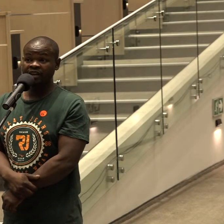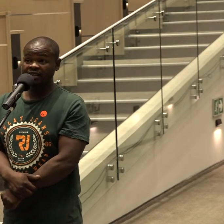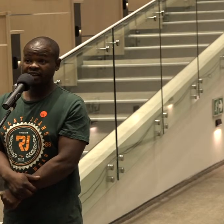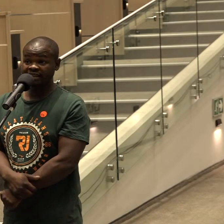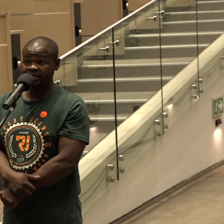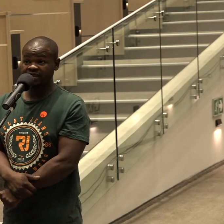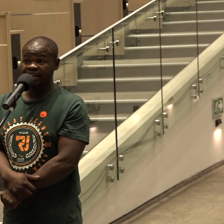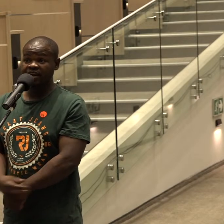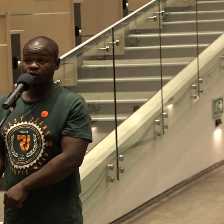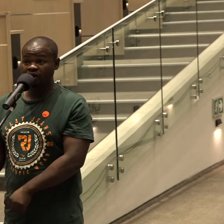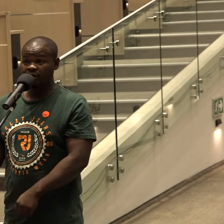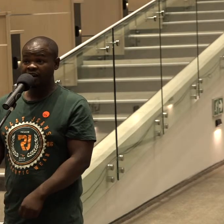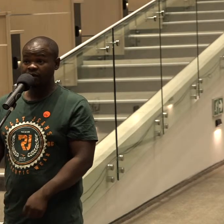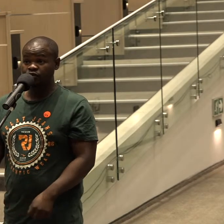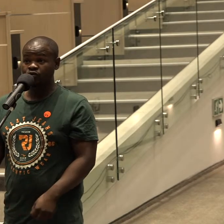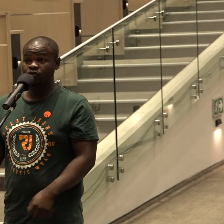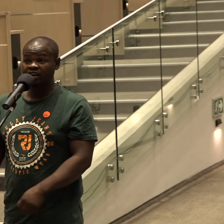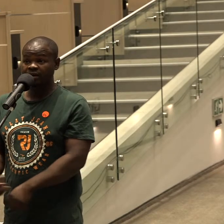foreign